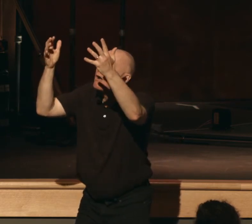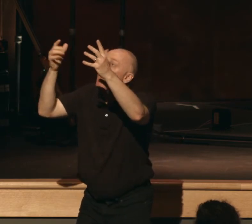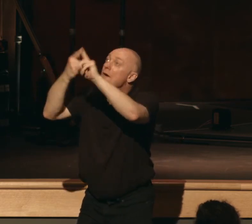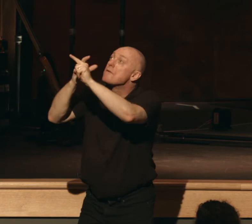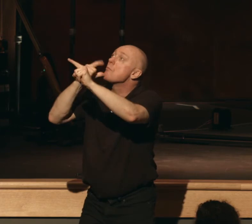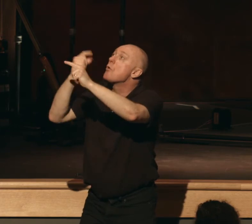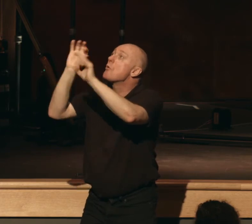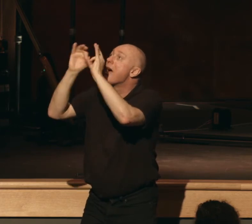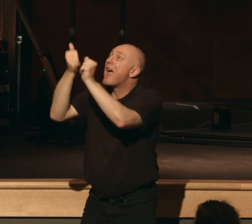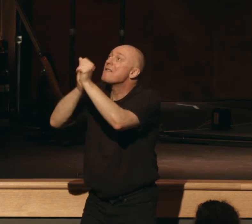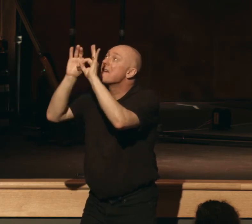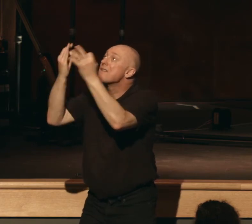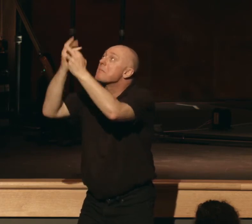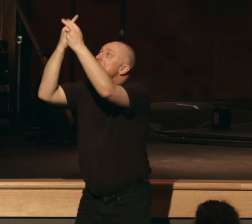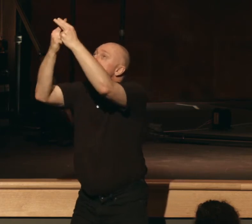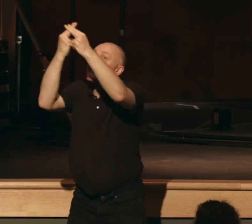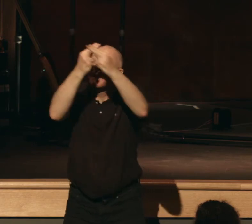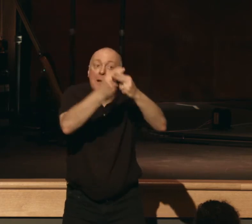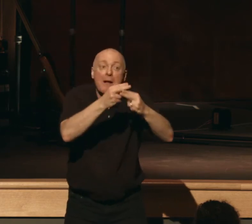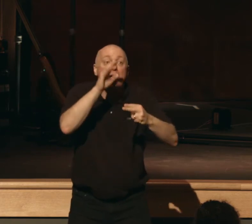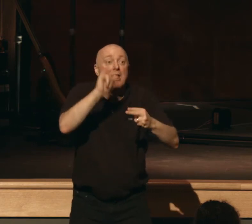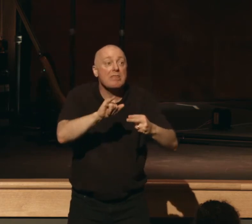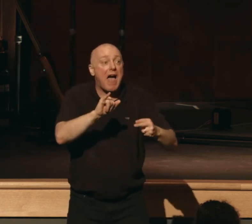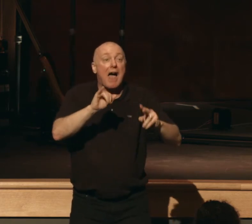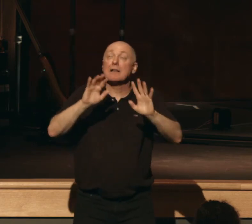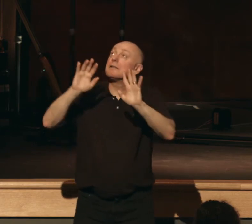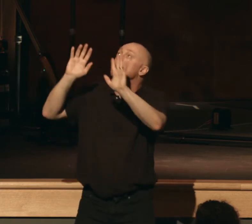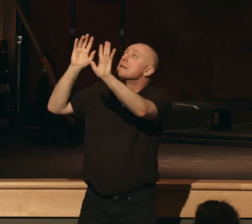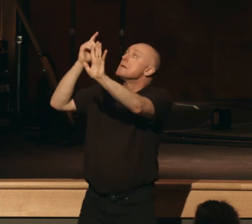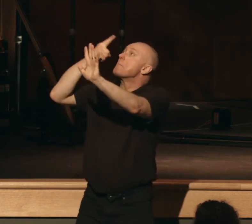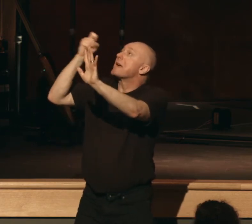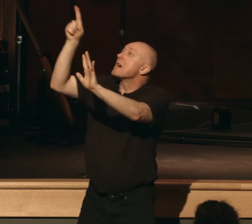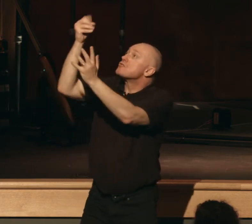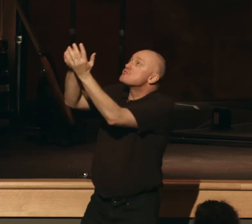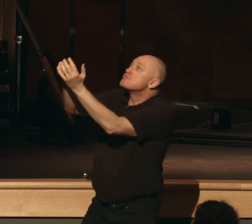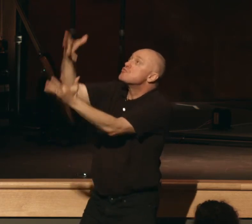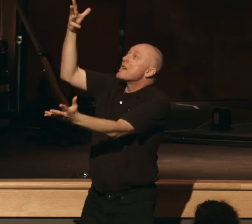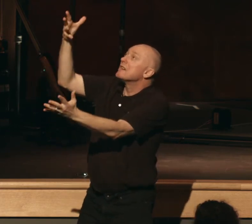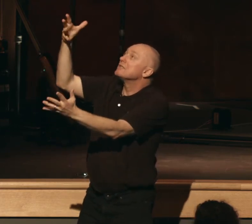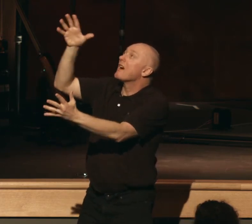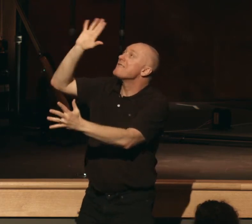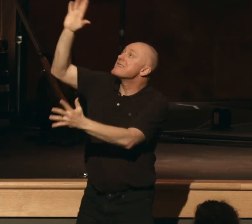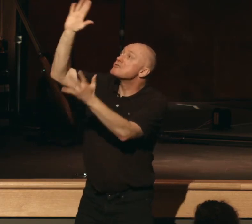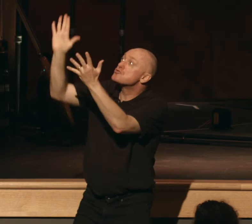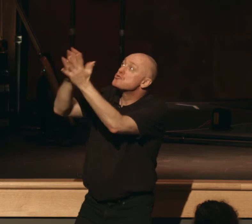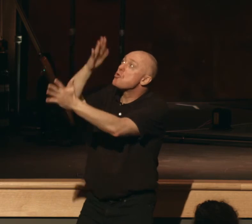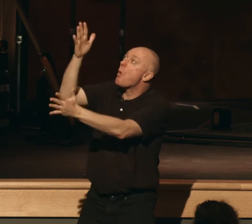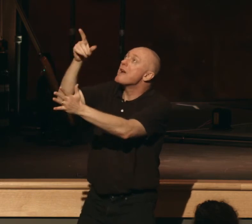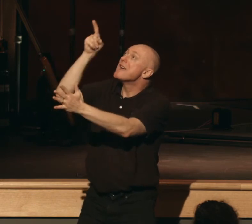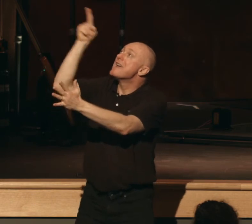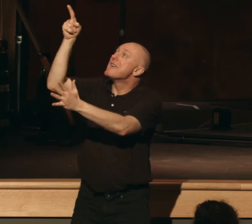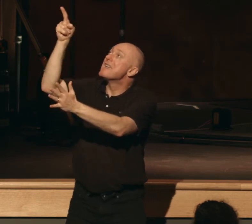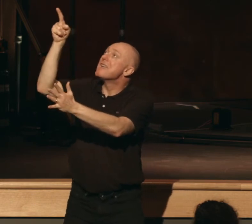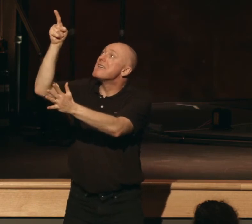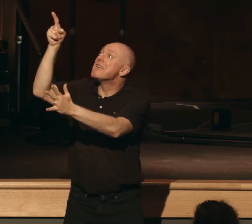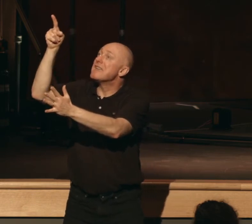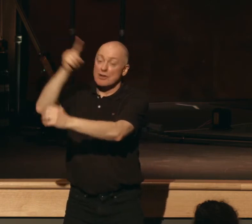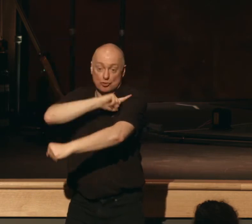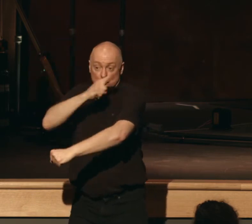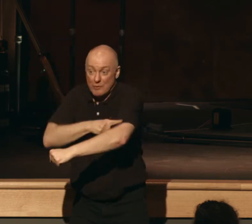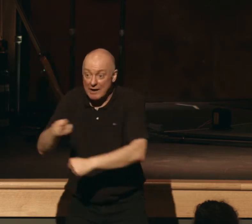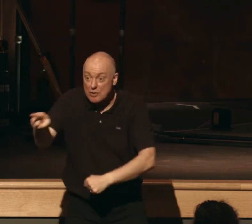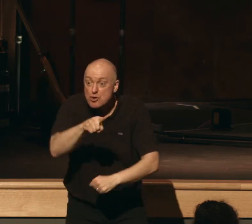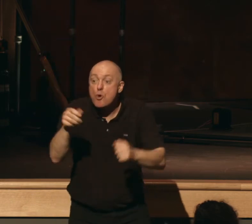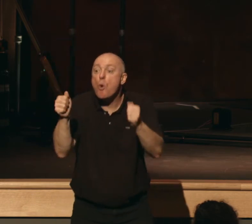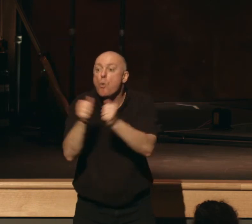every family in heaven on earth is named, that according to the riches of his glory, he may grant you to be strengthened